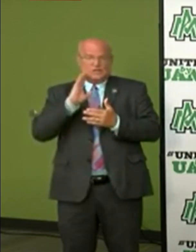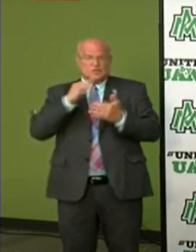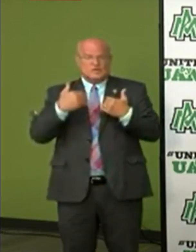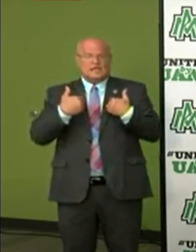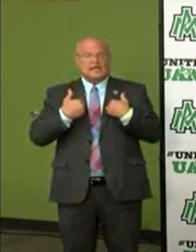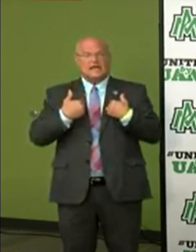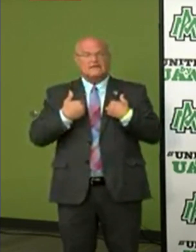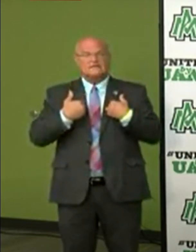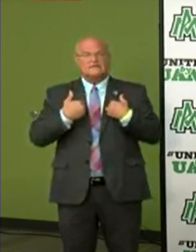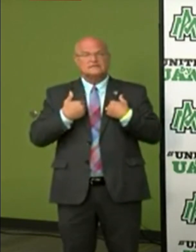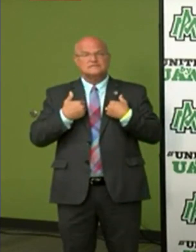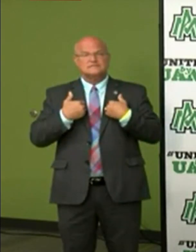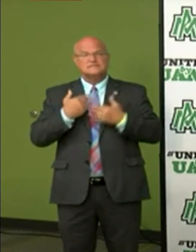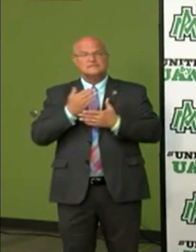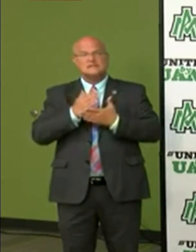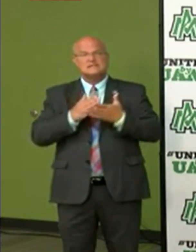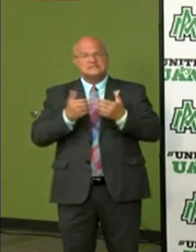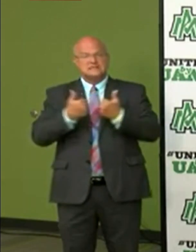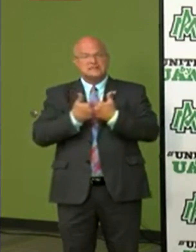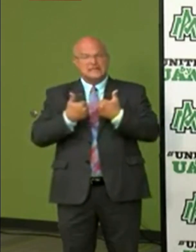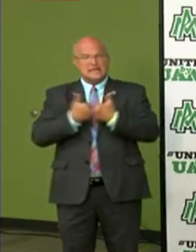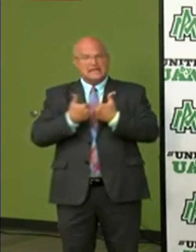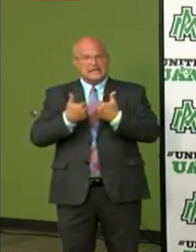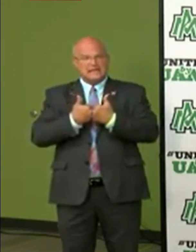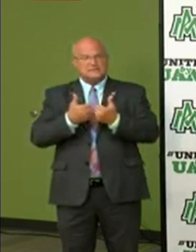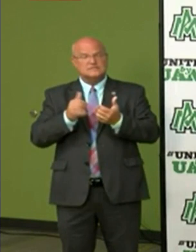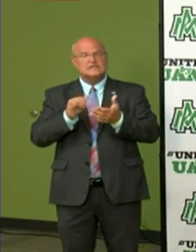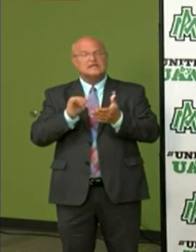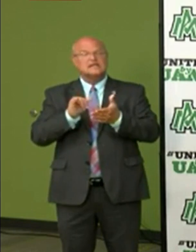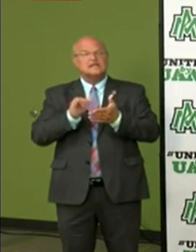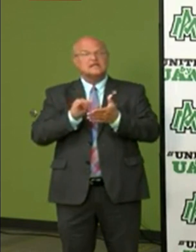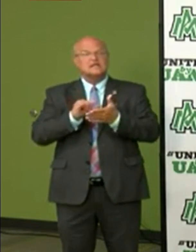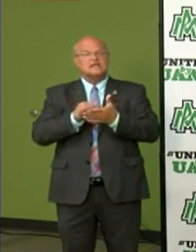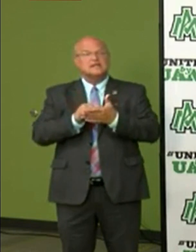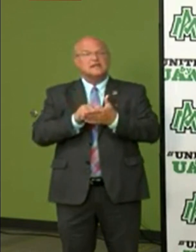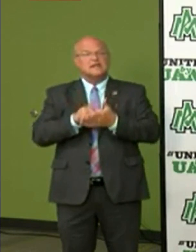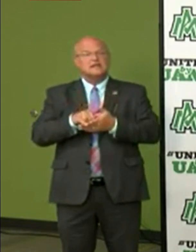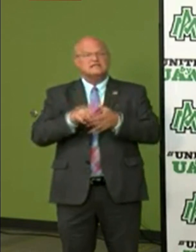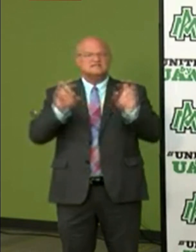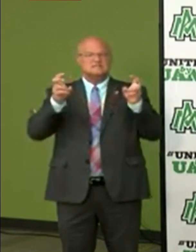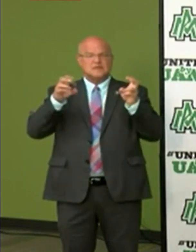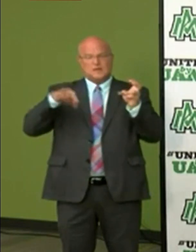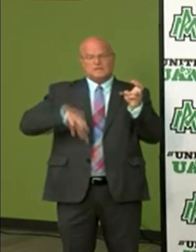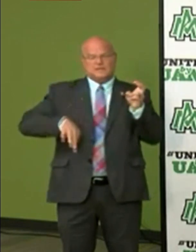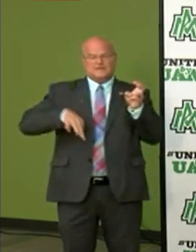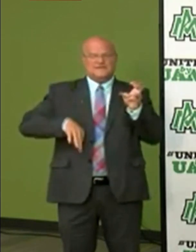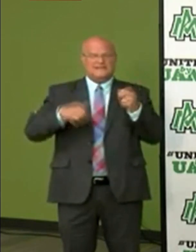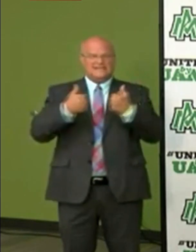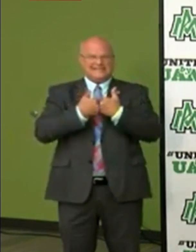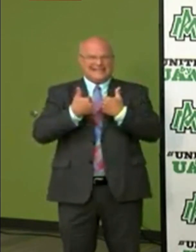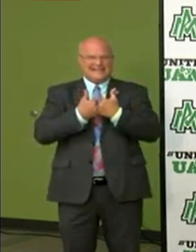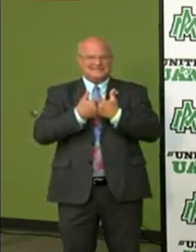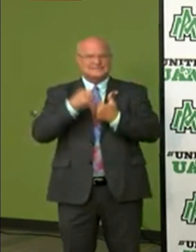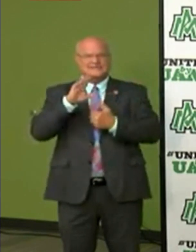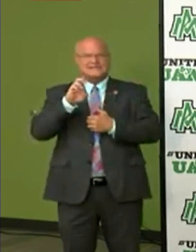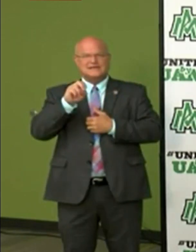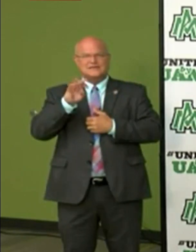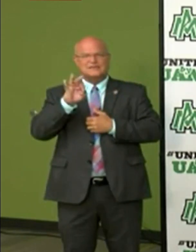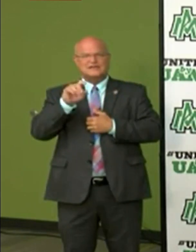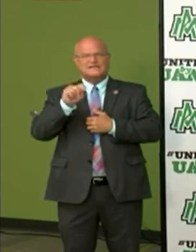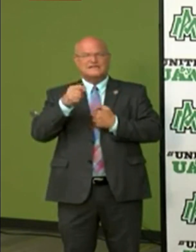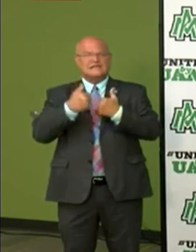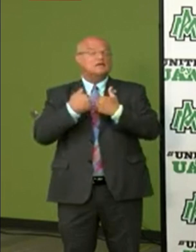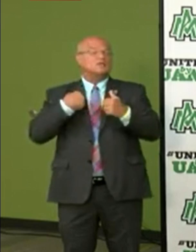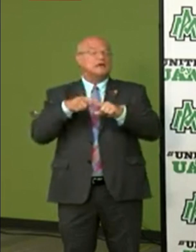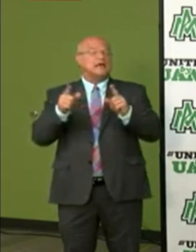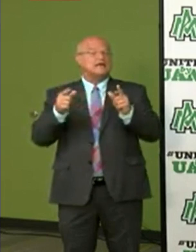having some games that are benefit games, so that will be a good experience for them.